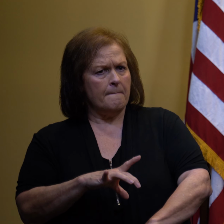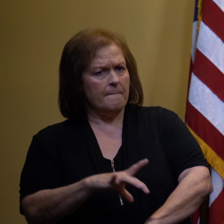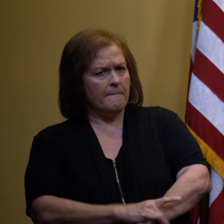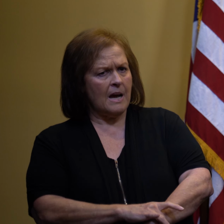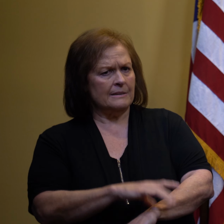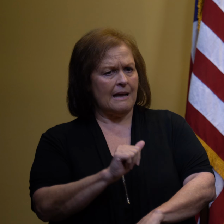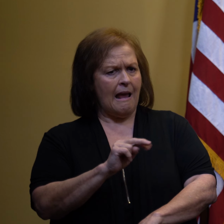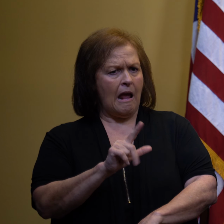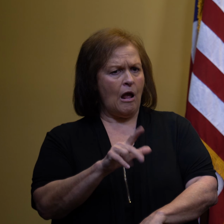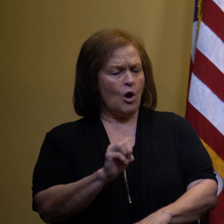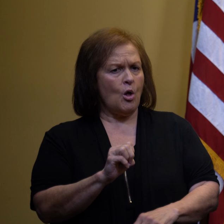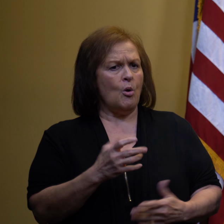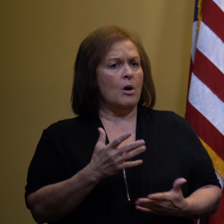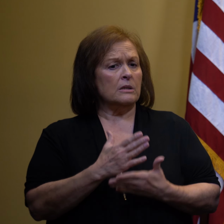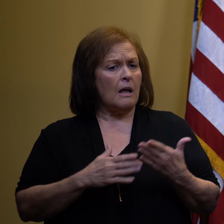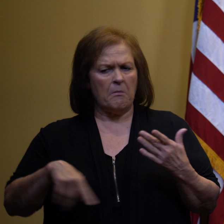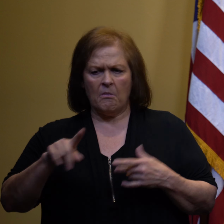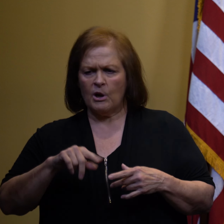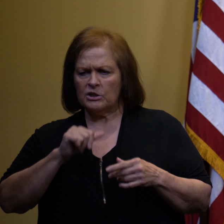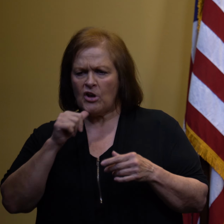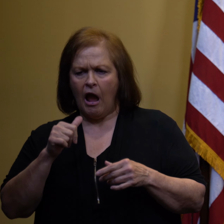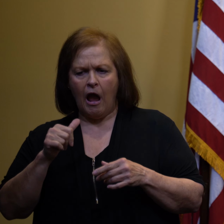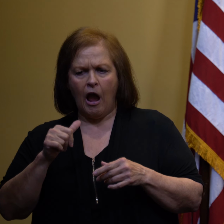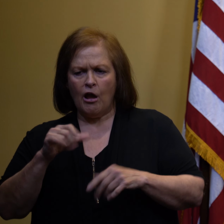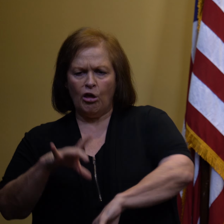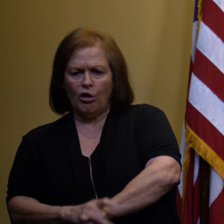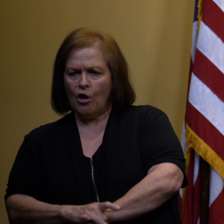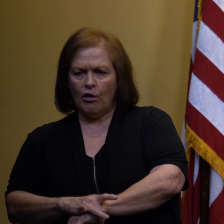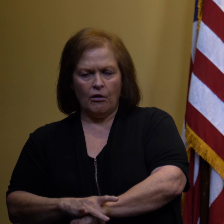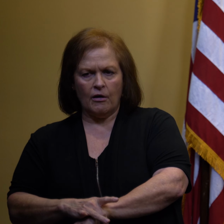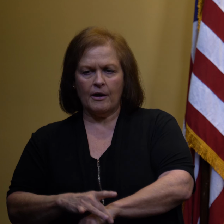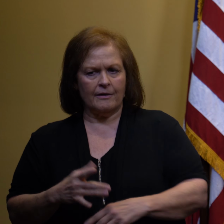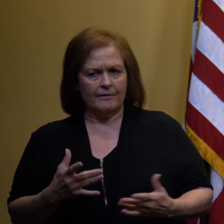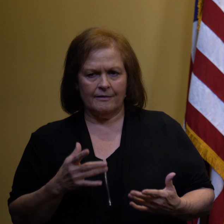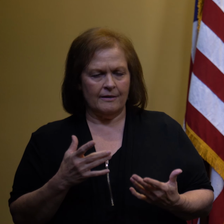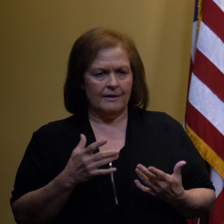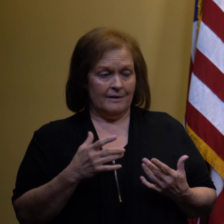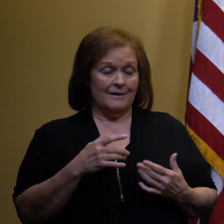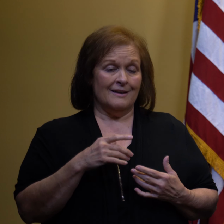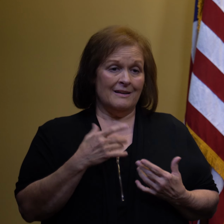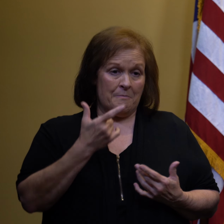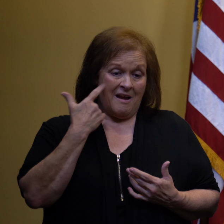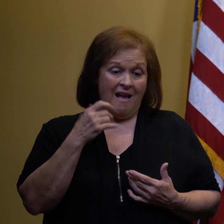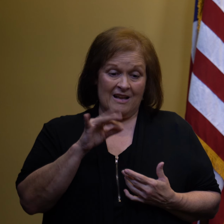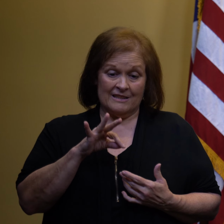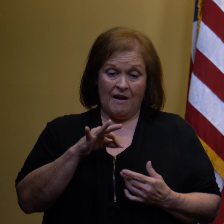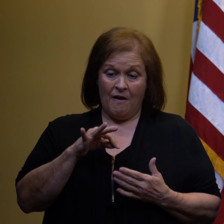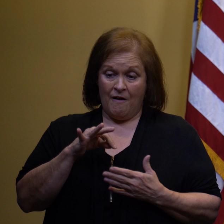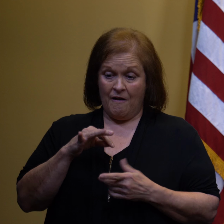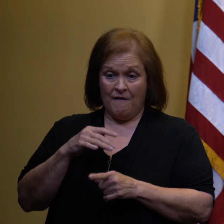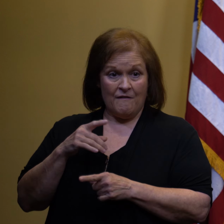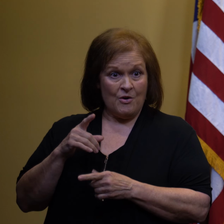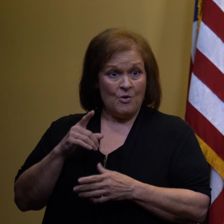an ankle monitor wasn't even put on someone's ankle. Well, I think clearly. I think because of the outcomes